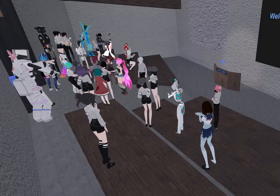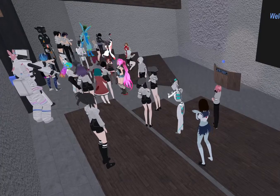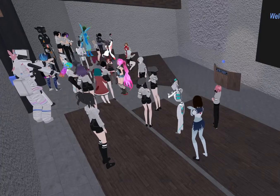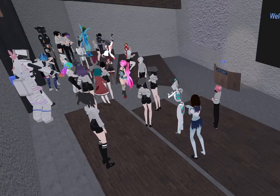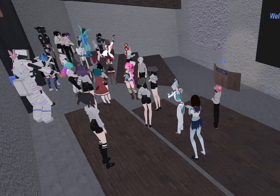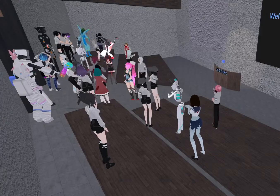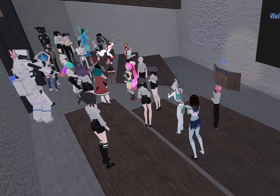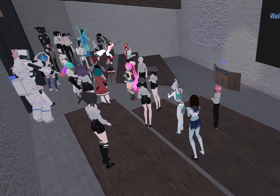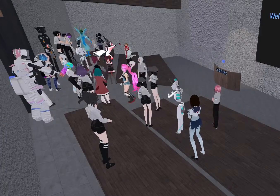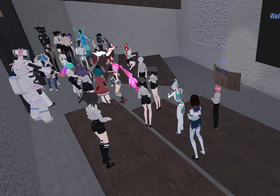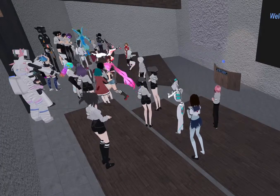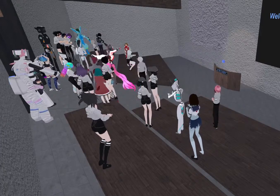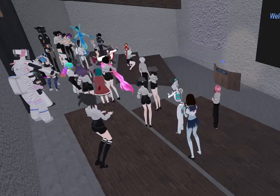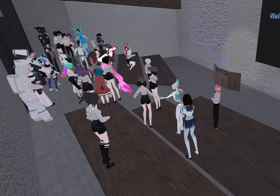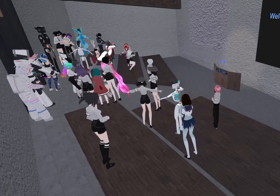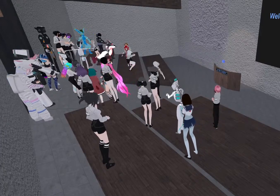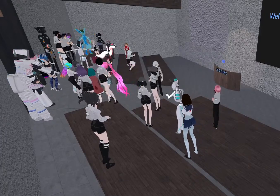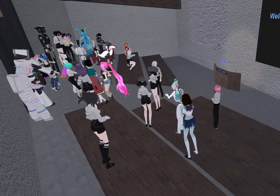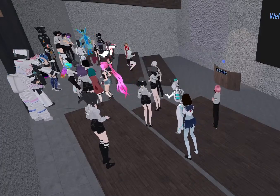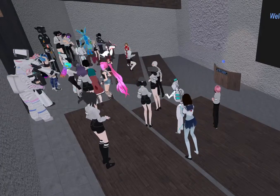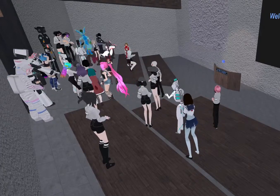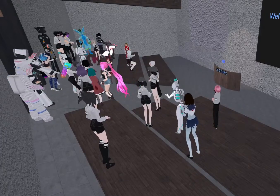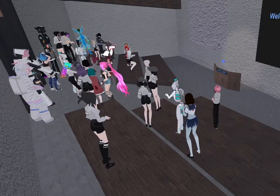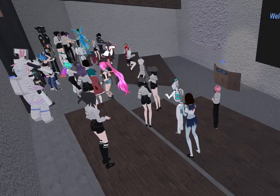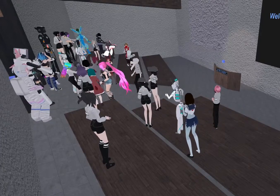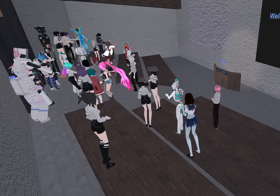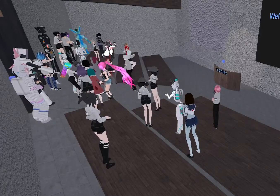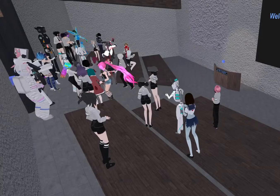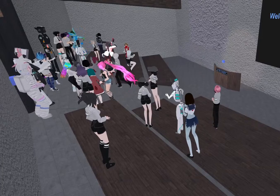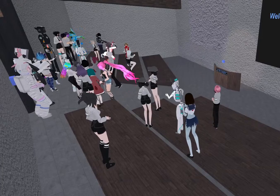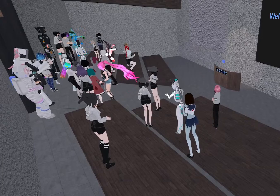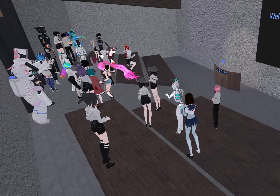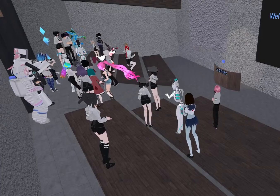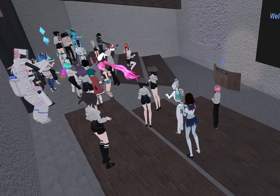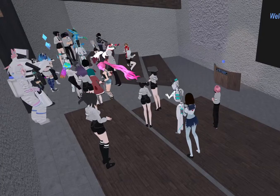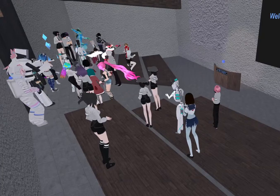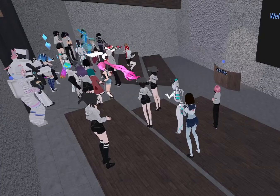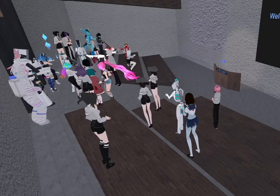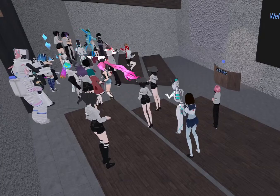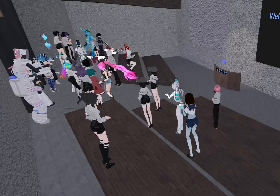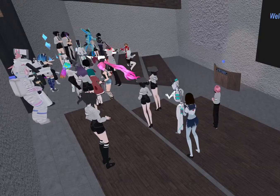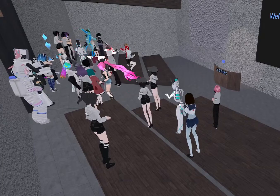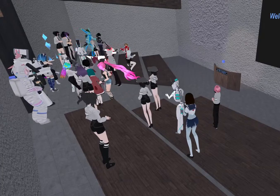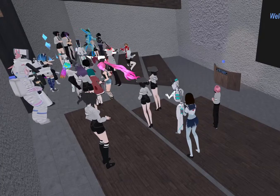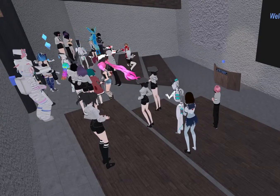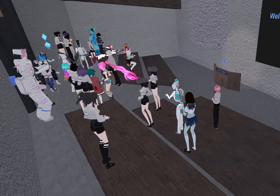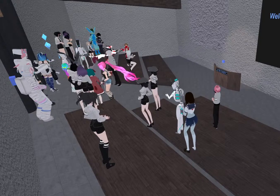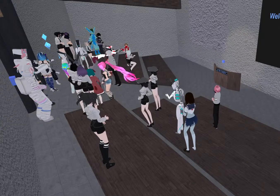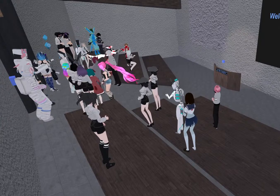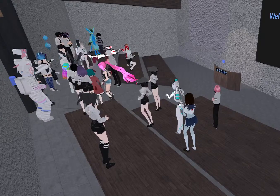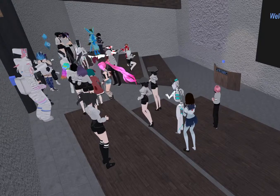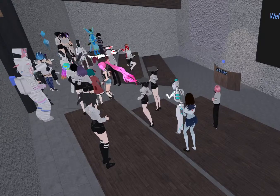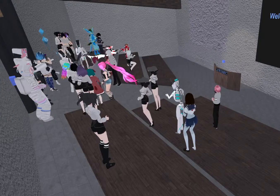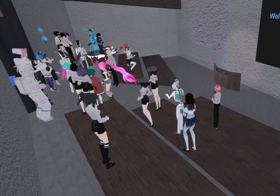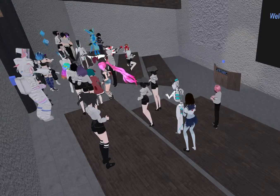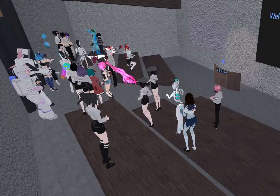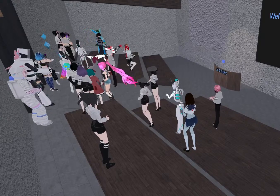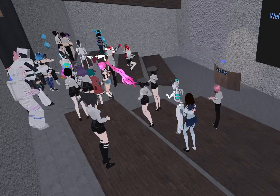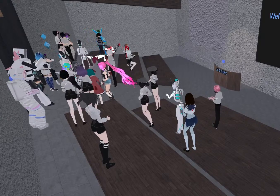when you edit it in, you gotta keep Not it. So I'm gonna check. not I'm gonna put it in right status. now. It's bio. Do you have your